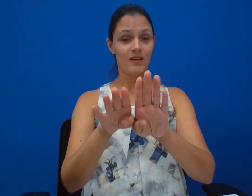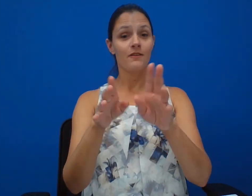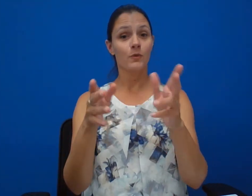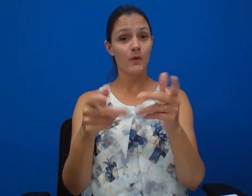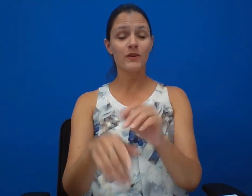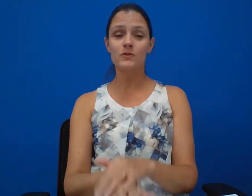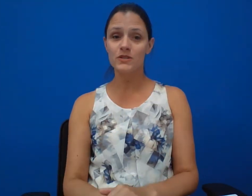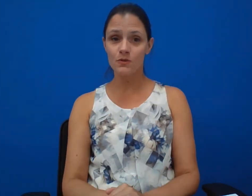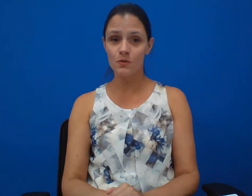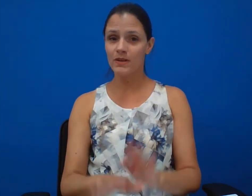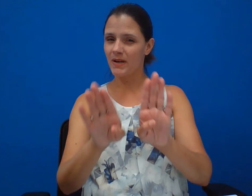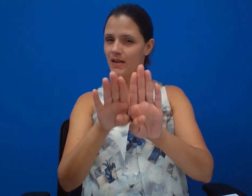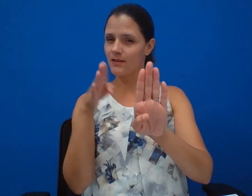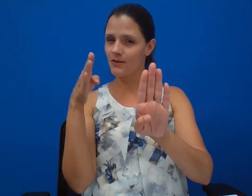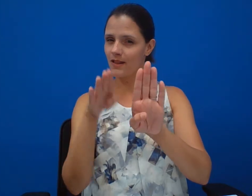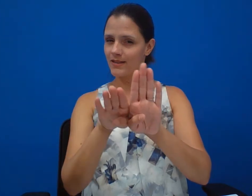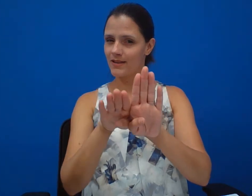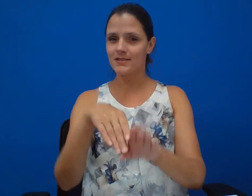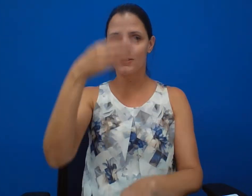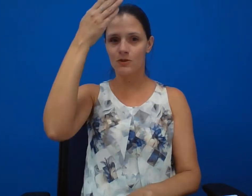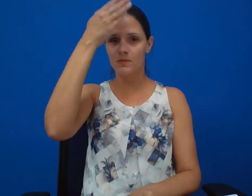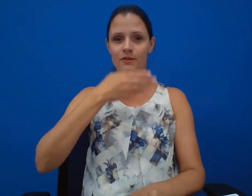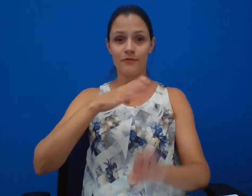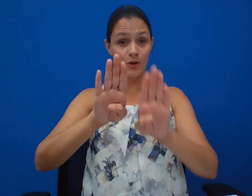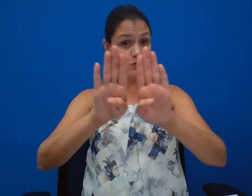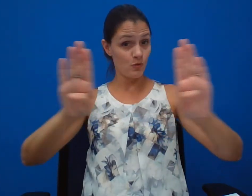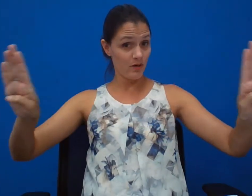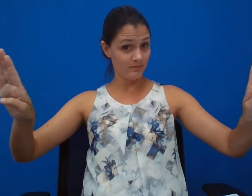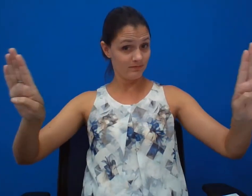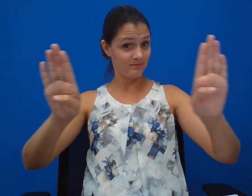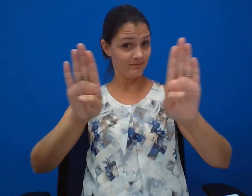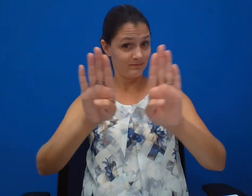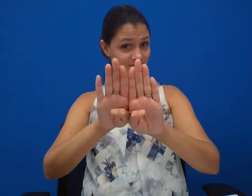If we're going into a school, it might not look like this. It could be the front door.